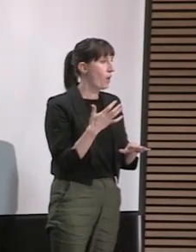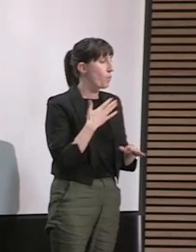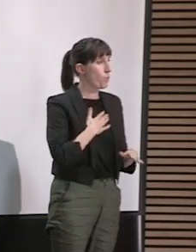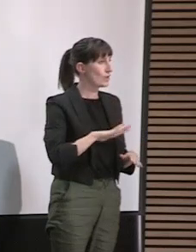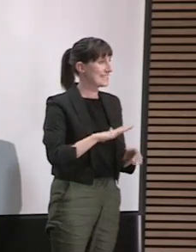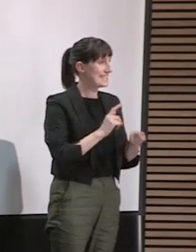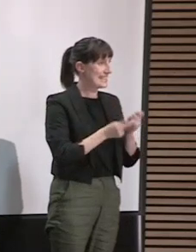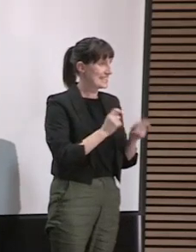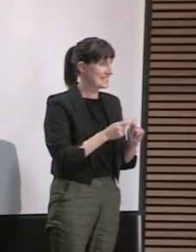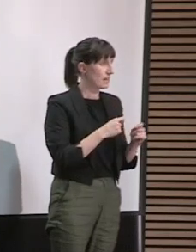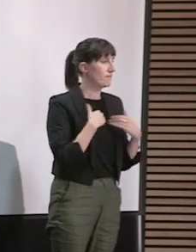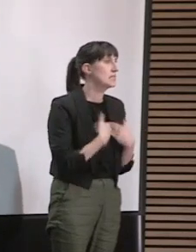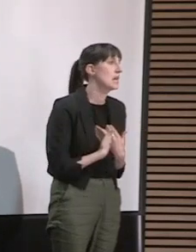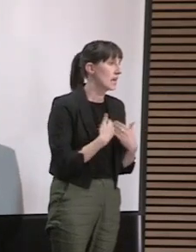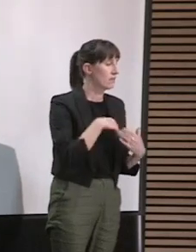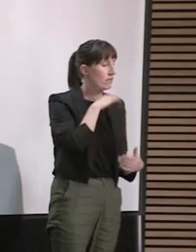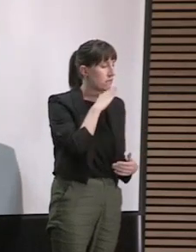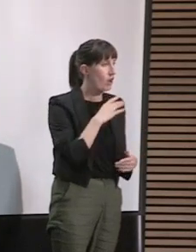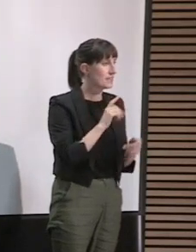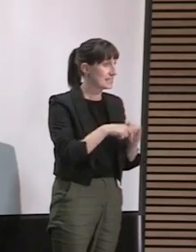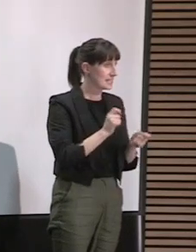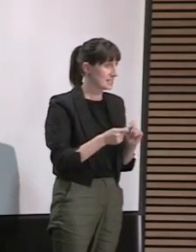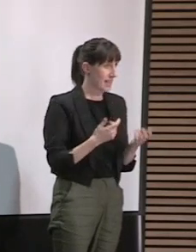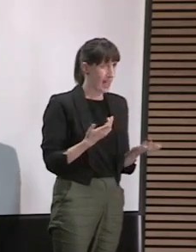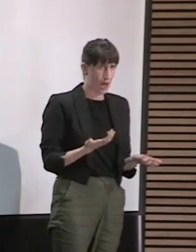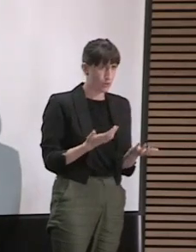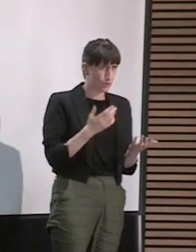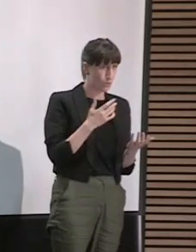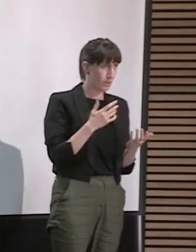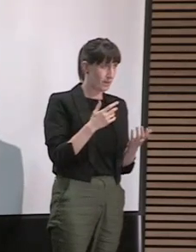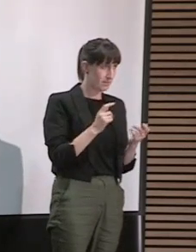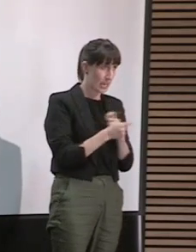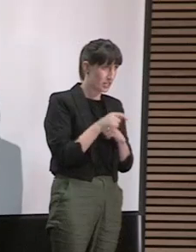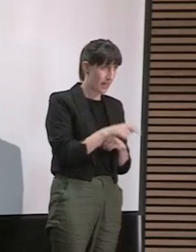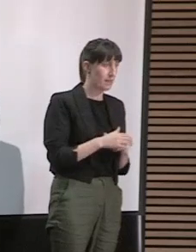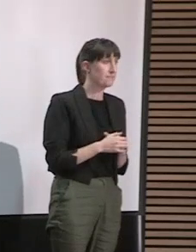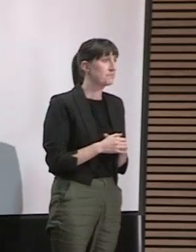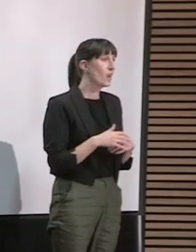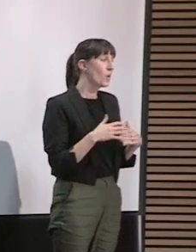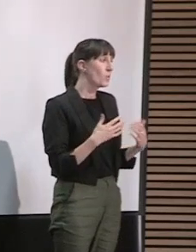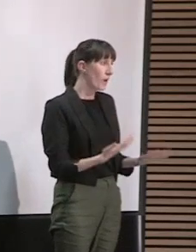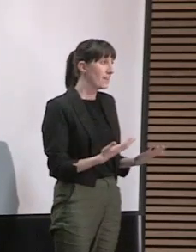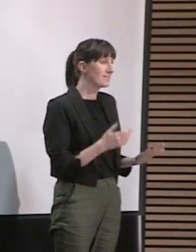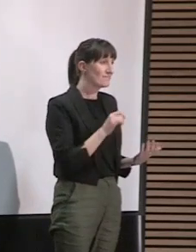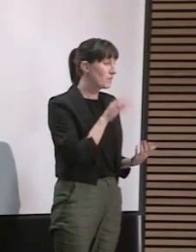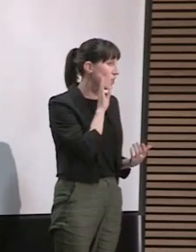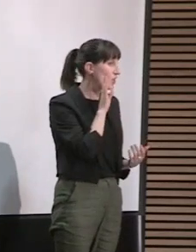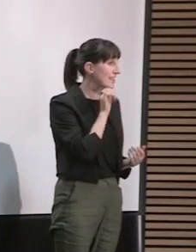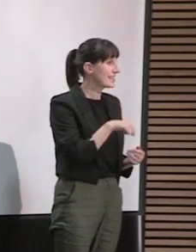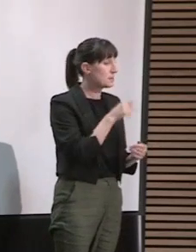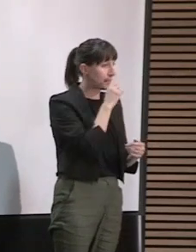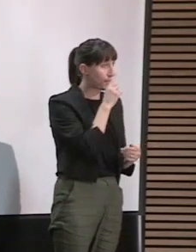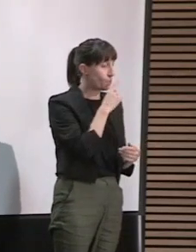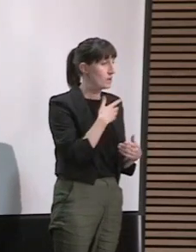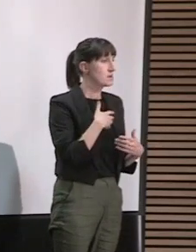and being tested. I think maybe some people are feeling that they can ease off a little bit now. Actually, we haven't quite got this